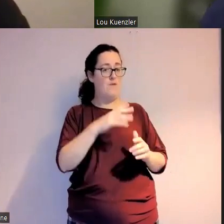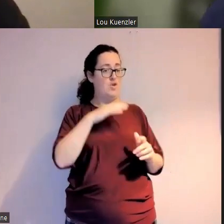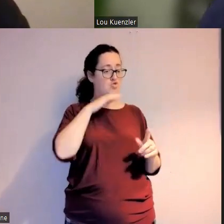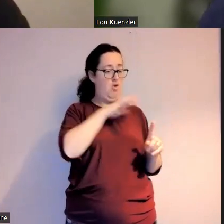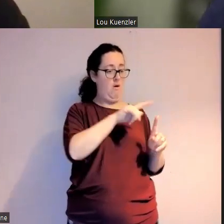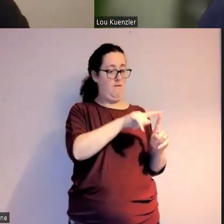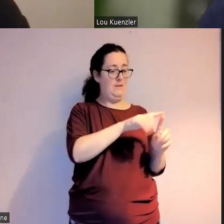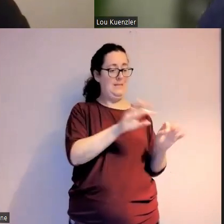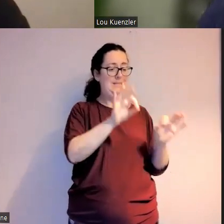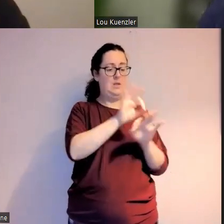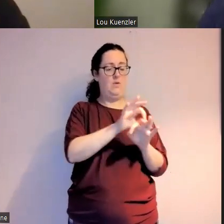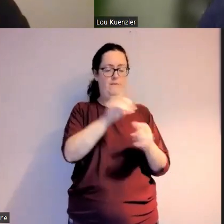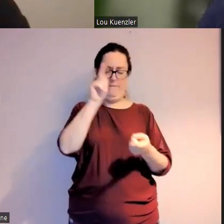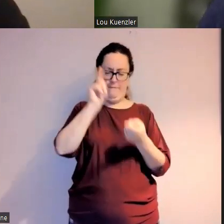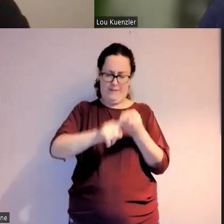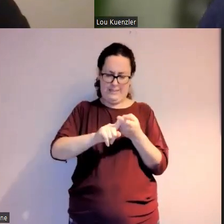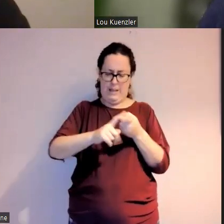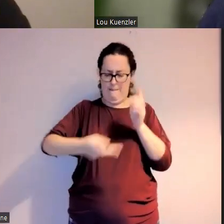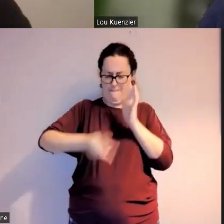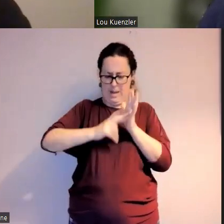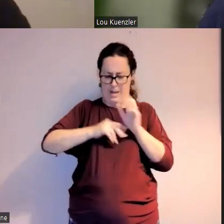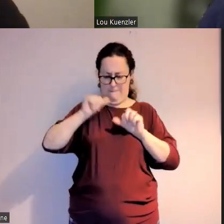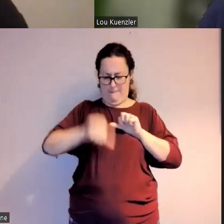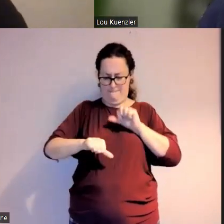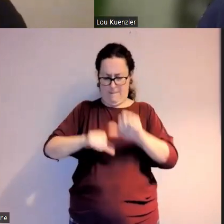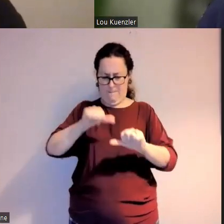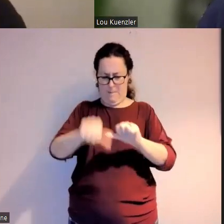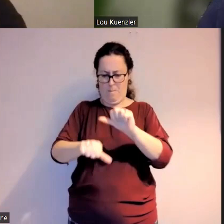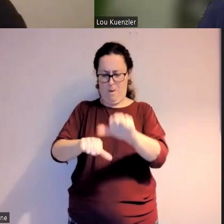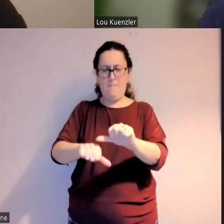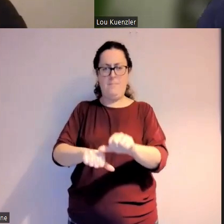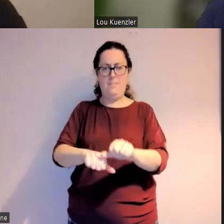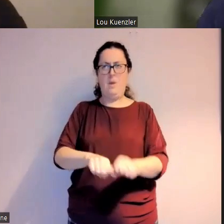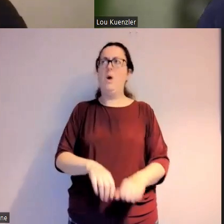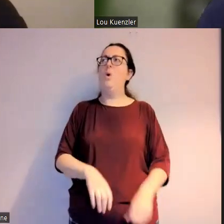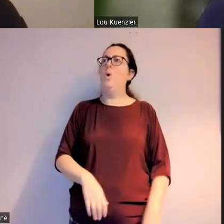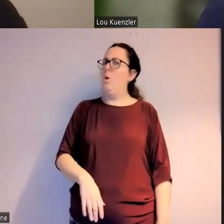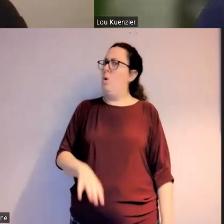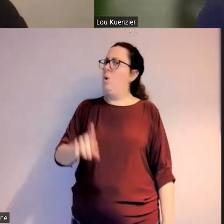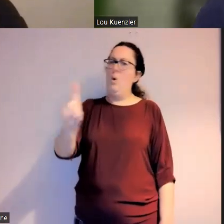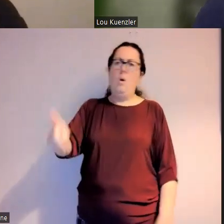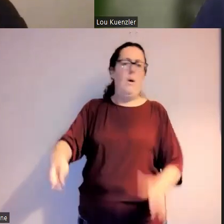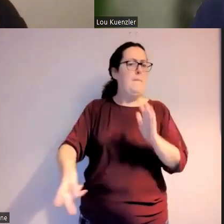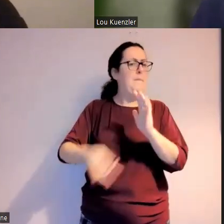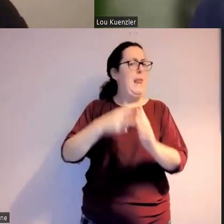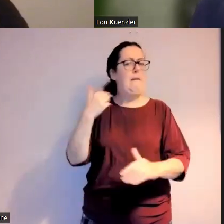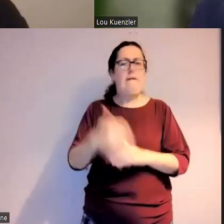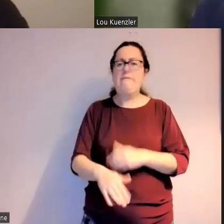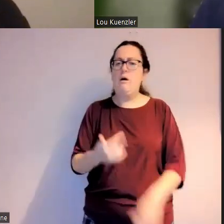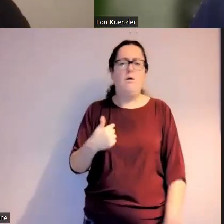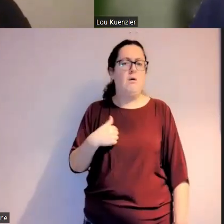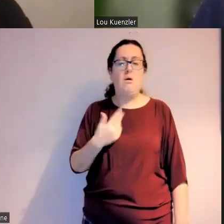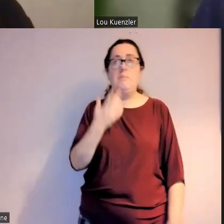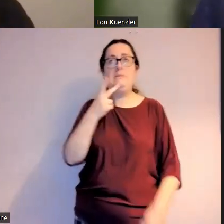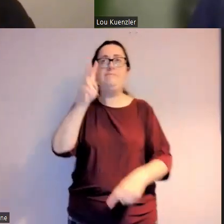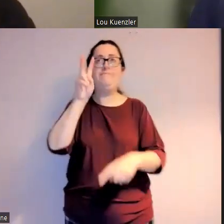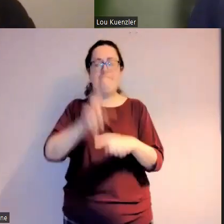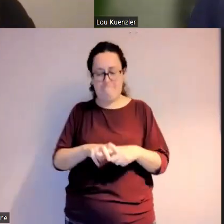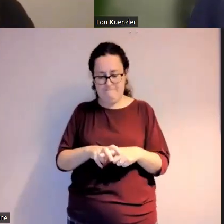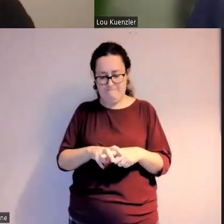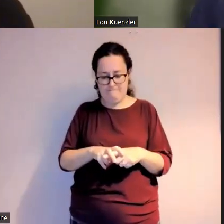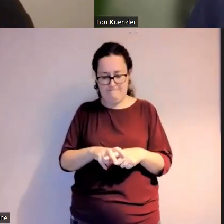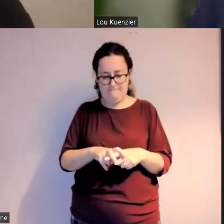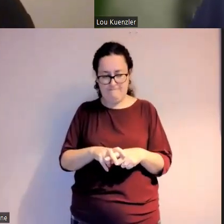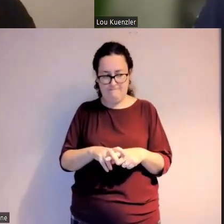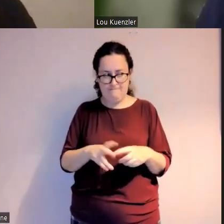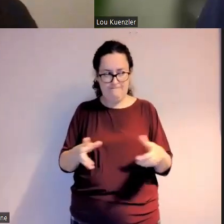maybe having a rigid plan that you're sort of following before. Oh yeah, set out. I've got no plan. I've got no plan when I'm it's awful because